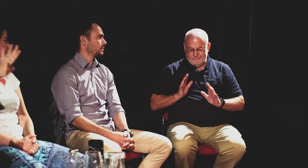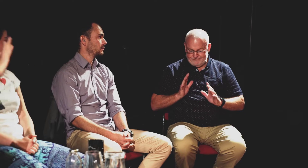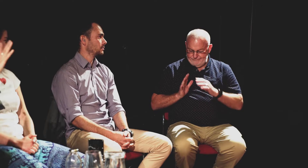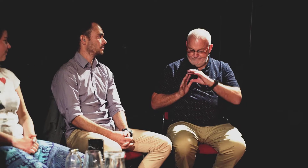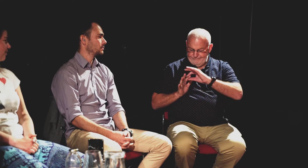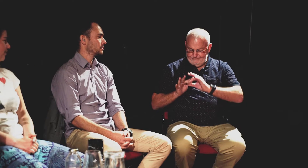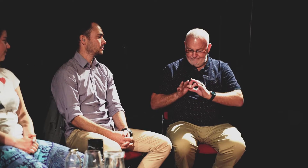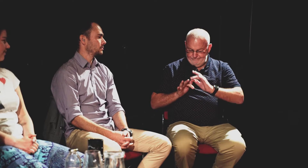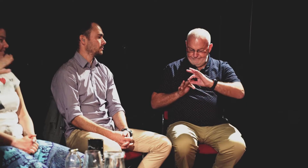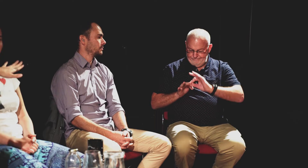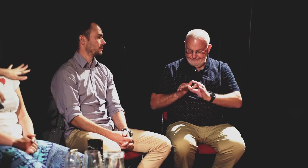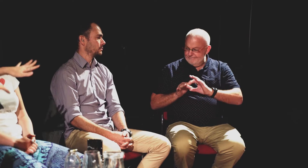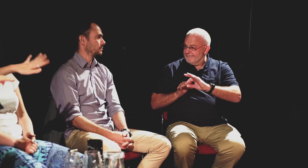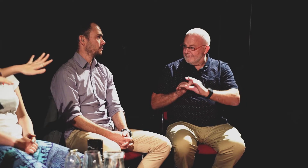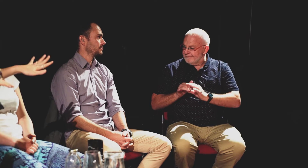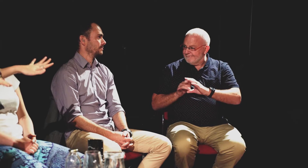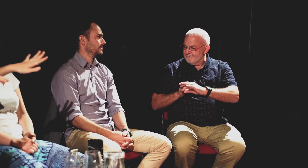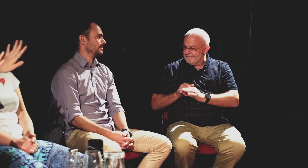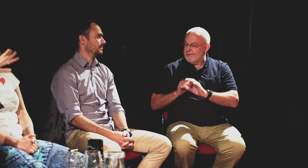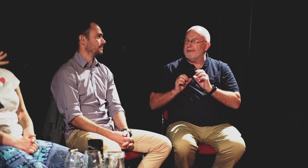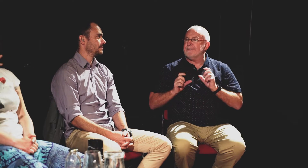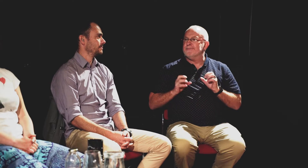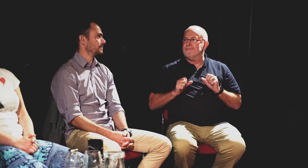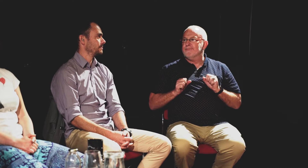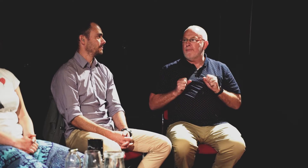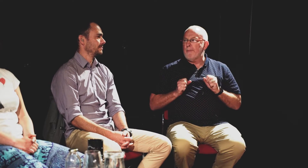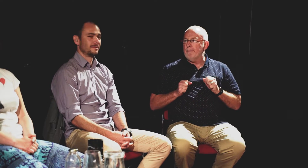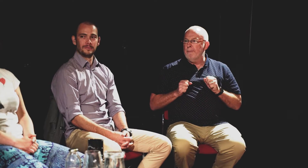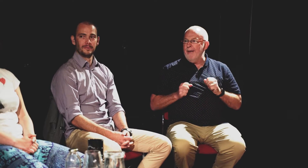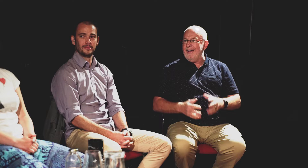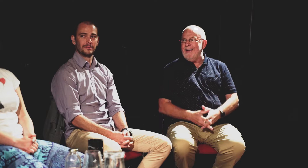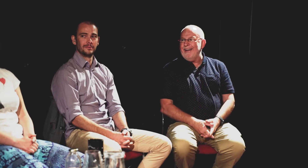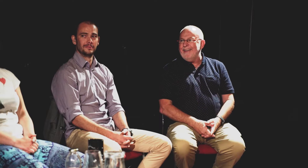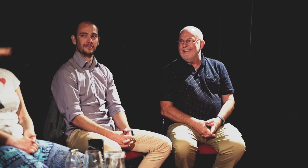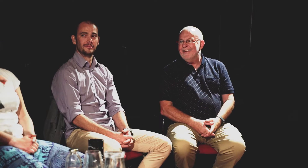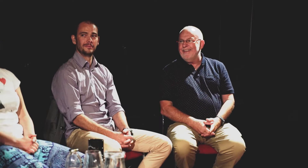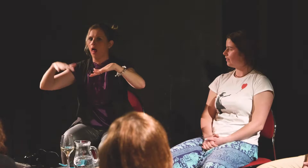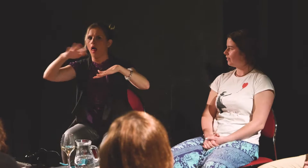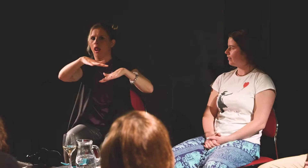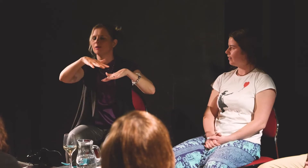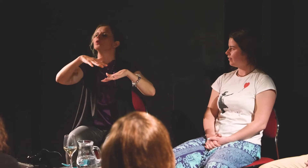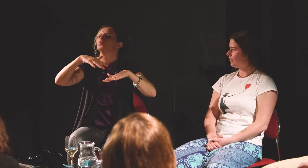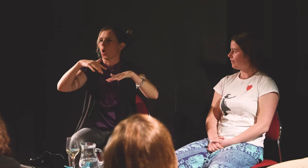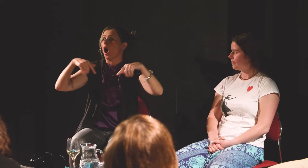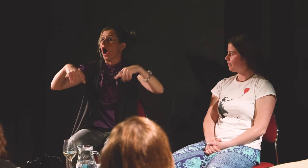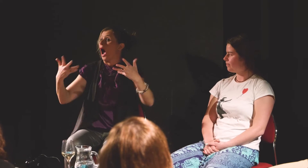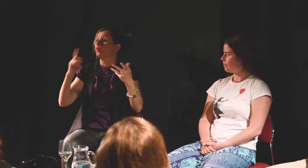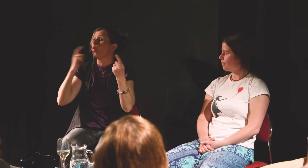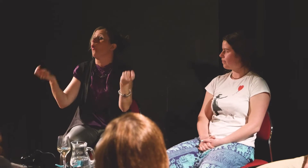okay. I was just about to I will just close those hands for a moment. All right. So as you can see, the hands going